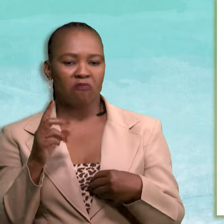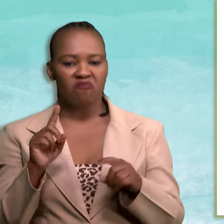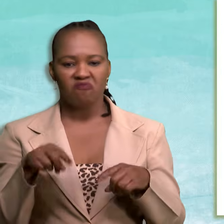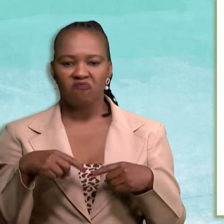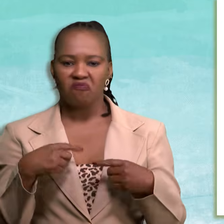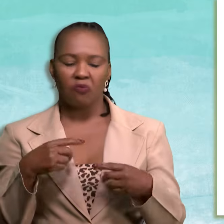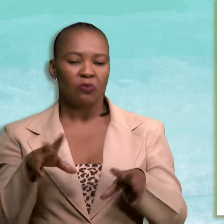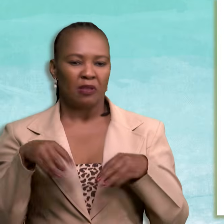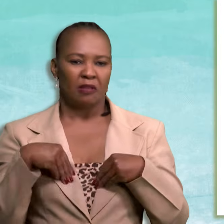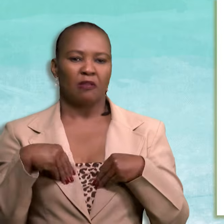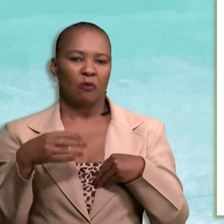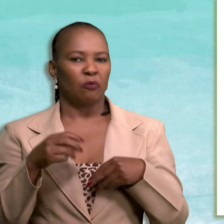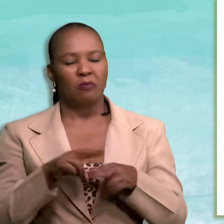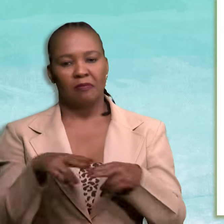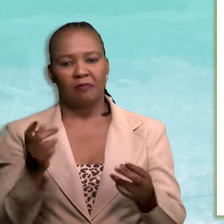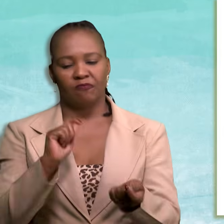without amendments.